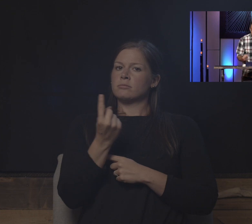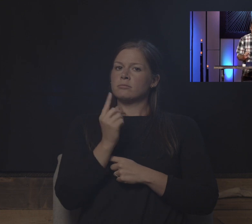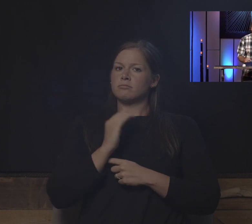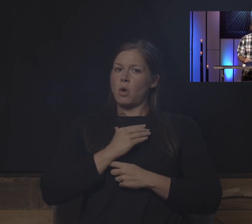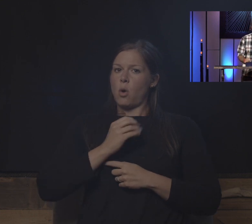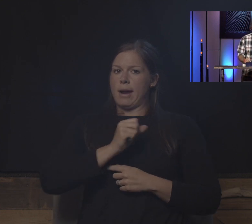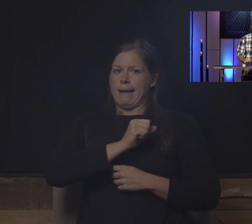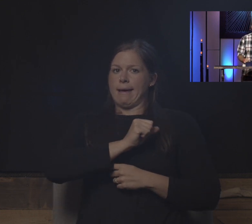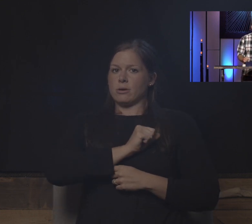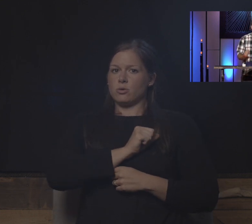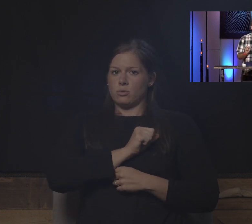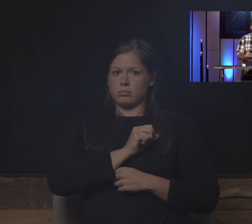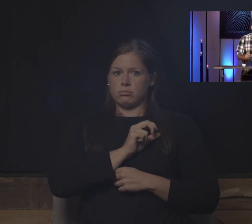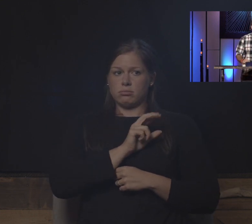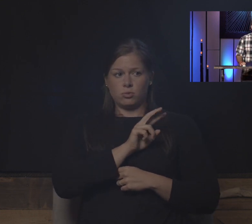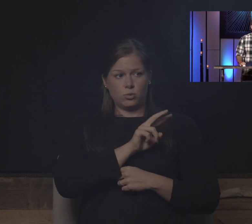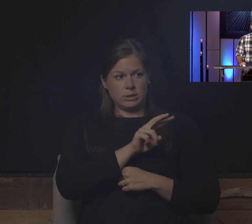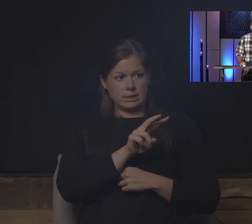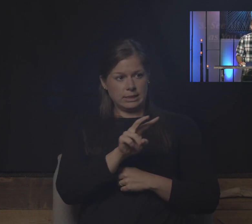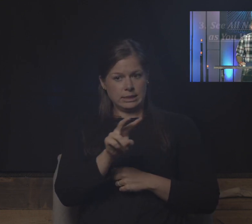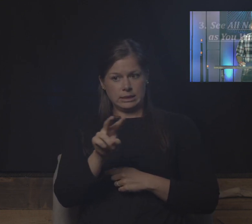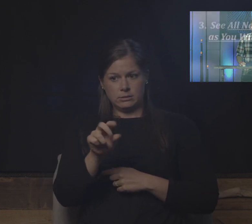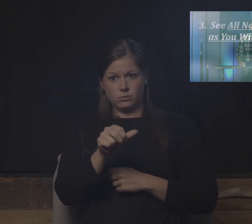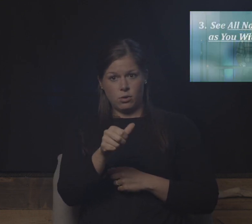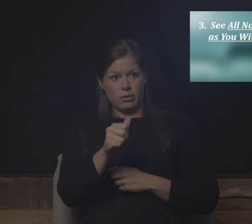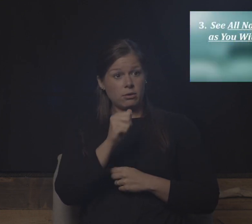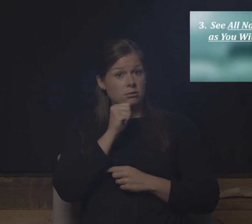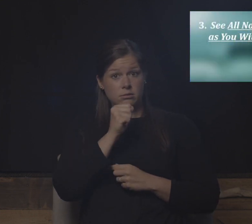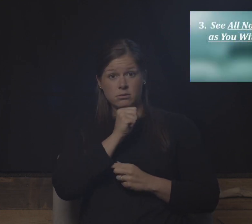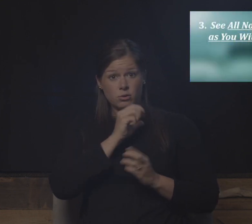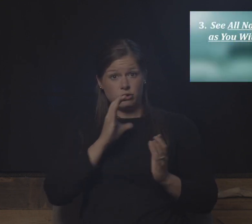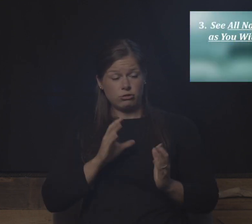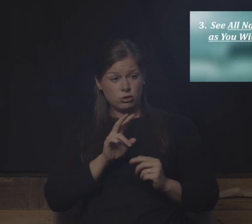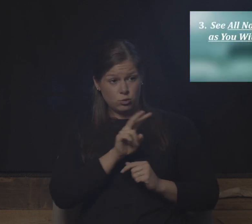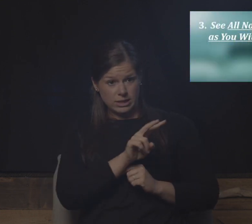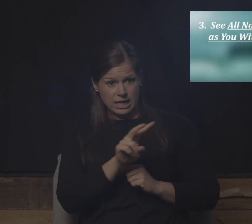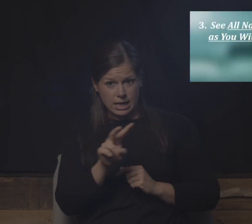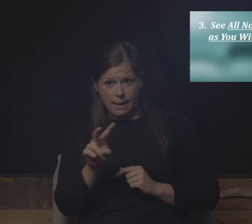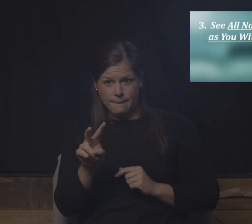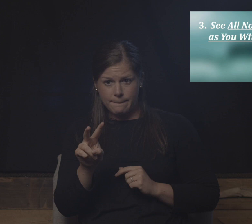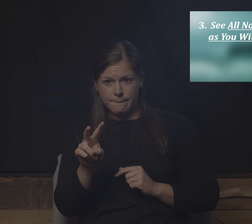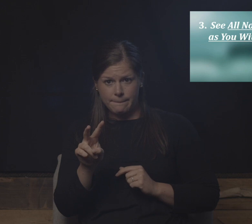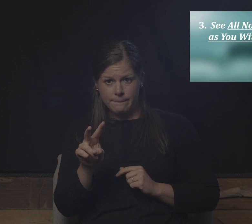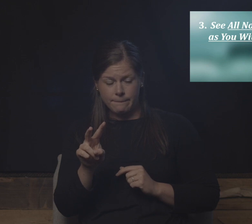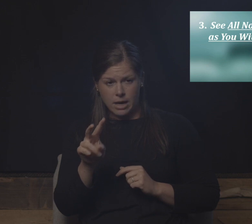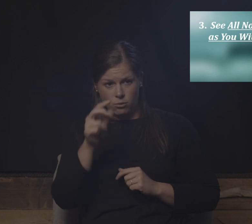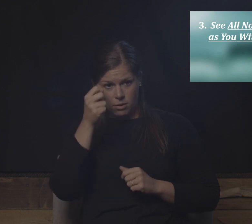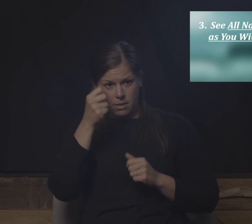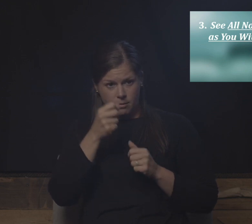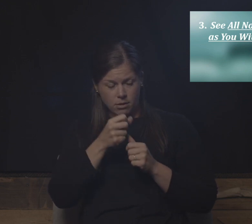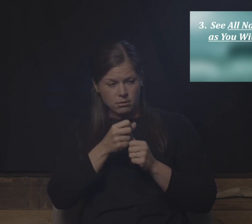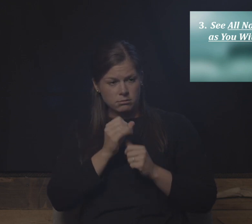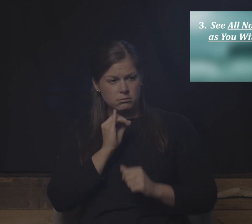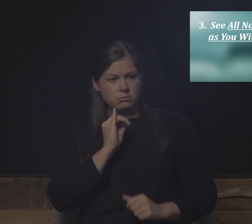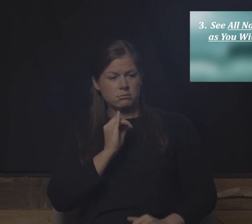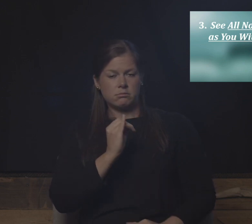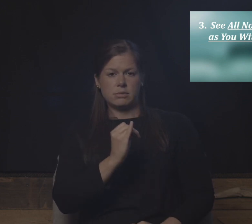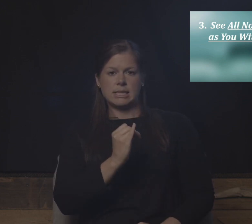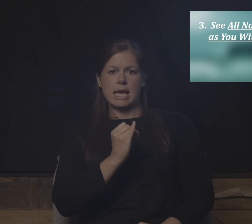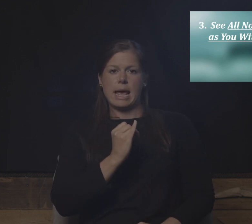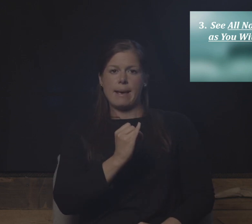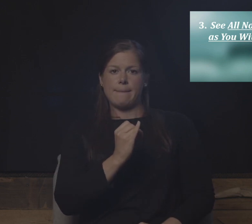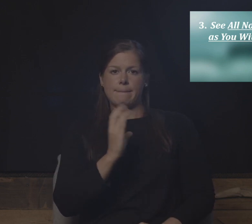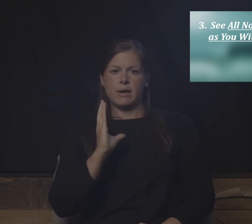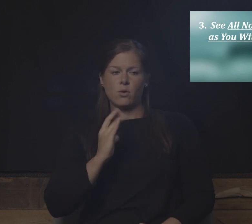all non-Christians as you without grace. We were no